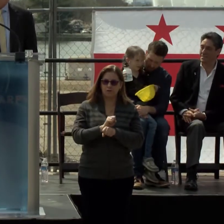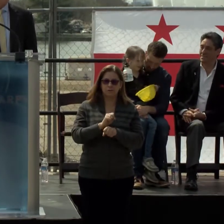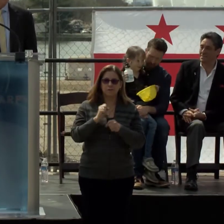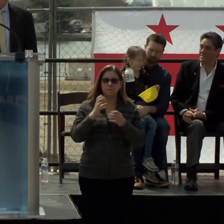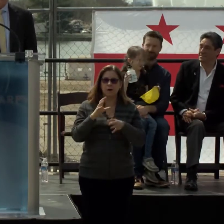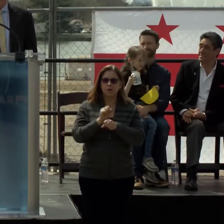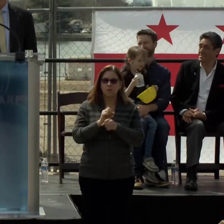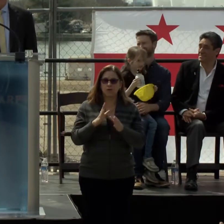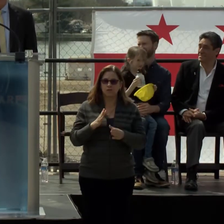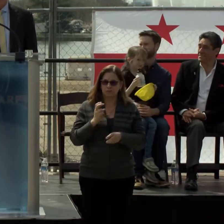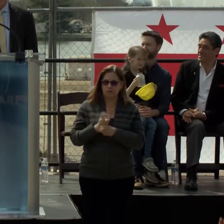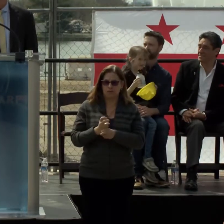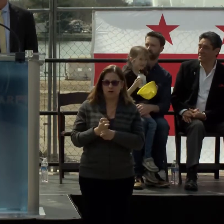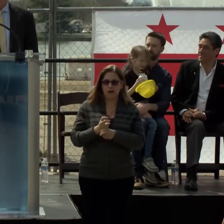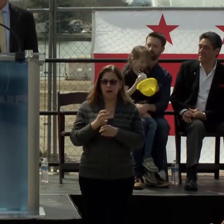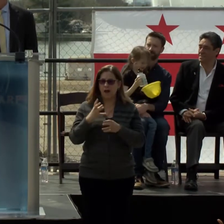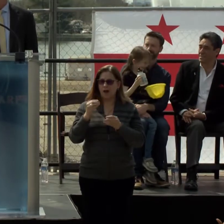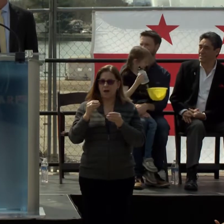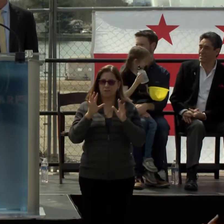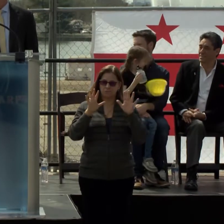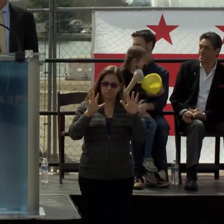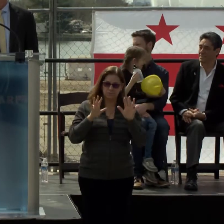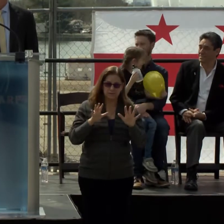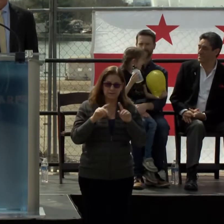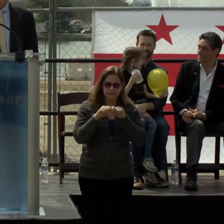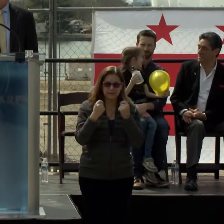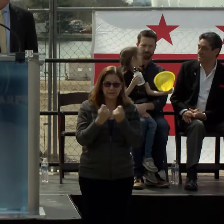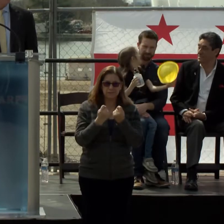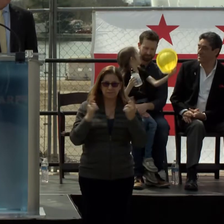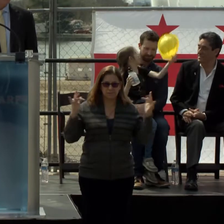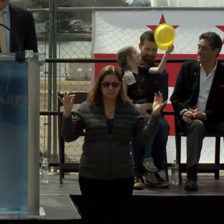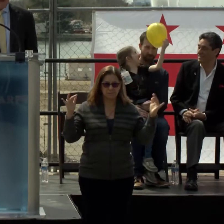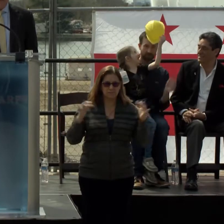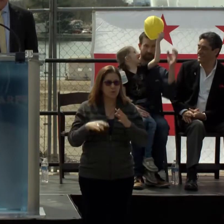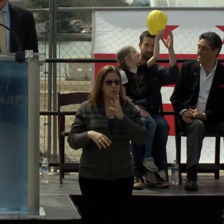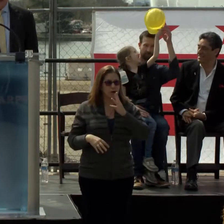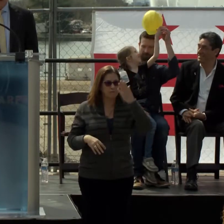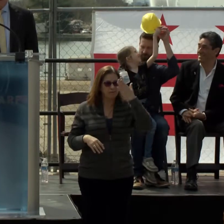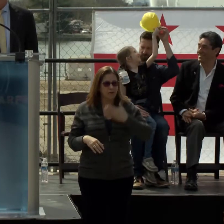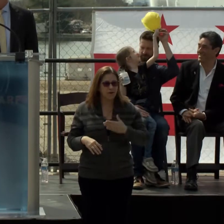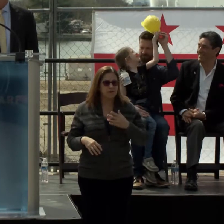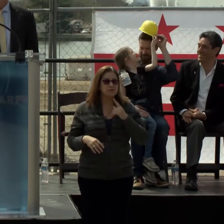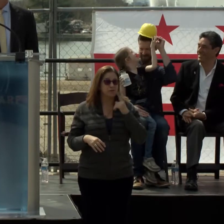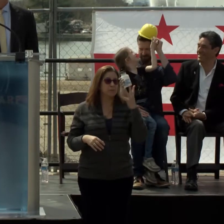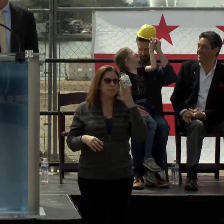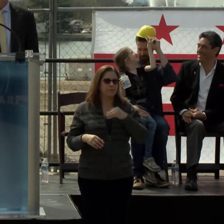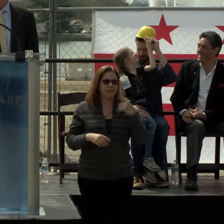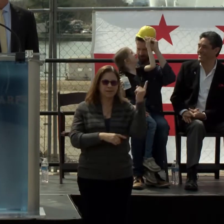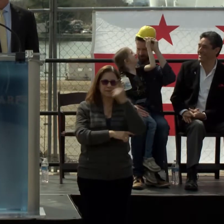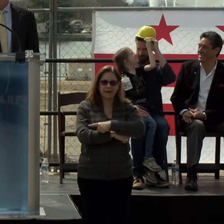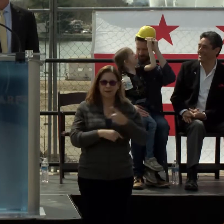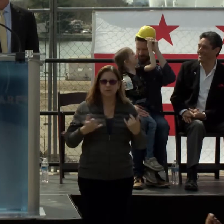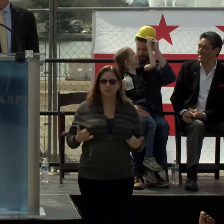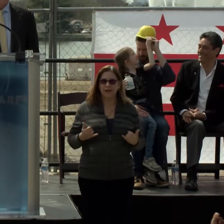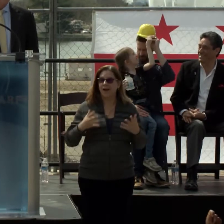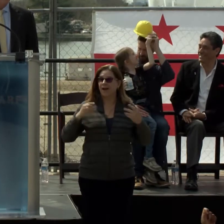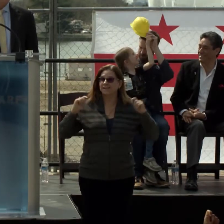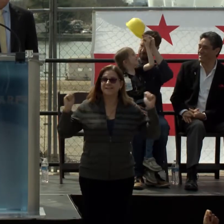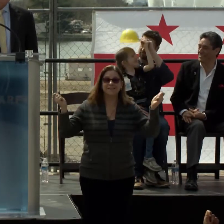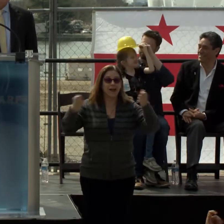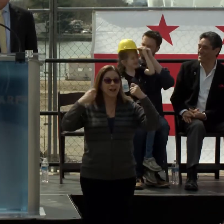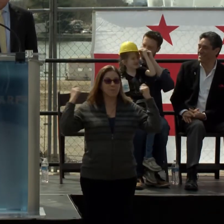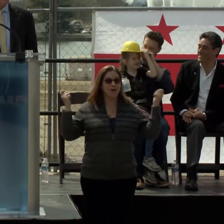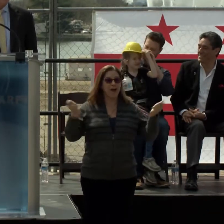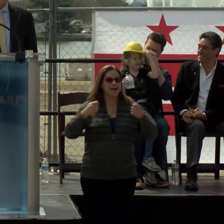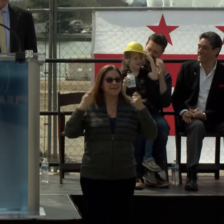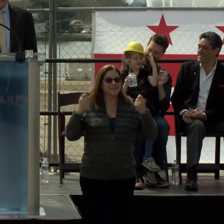I'd like to thank everyone for coming out to the waterfront on this really beautiful day. We are celebrating the groundbreaking of